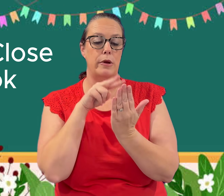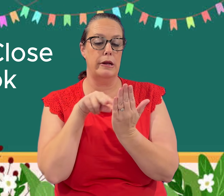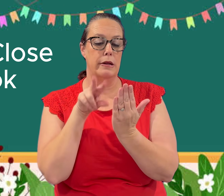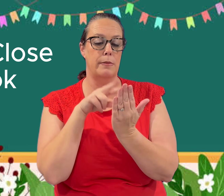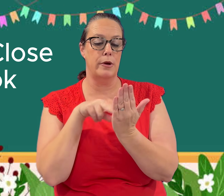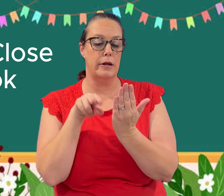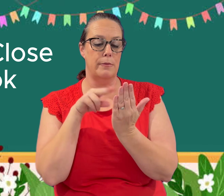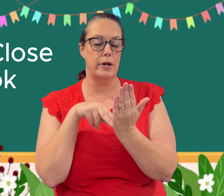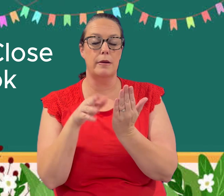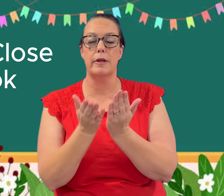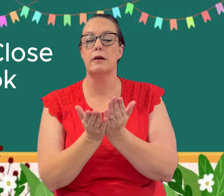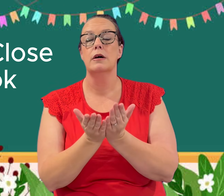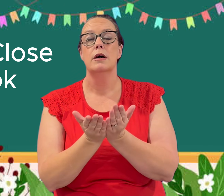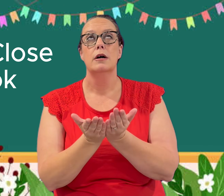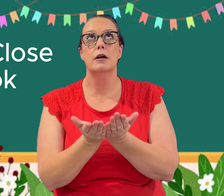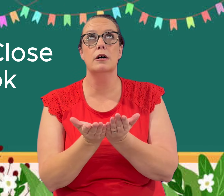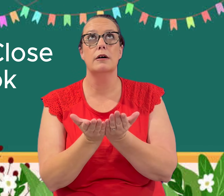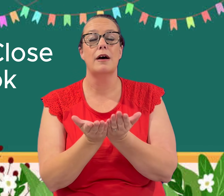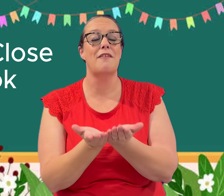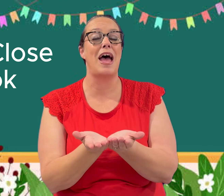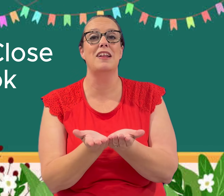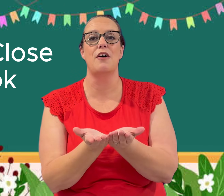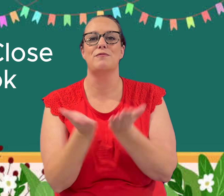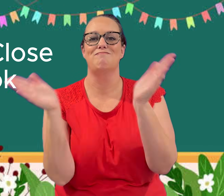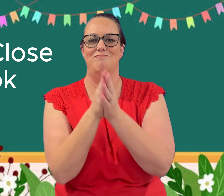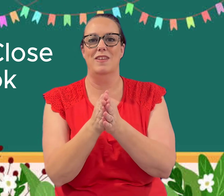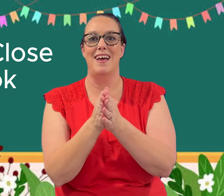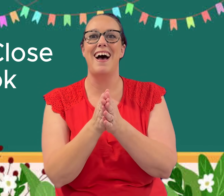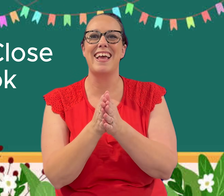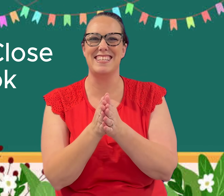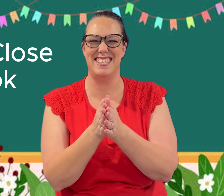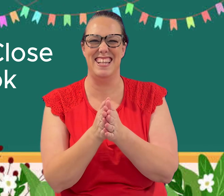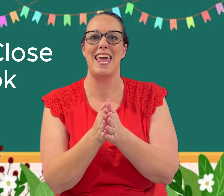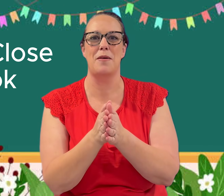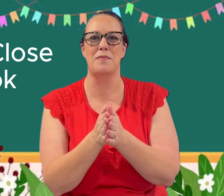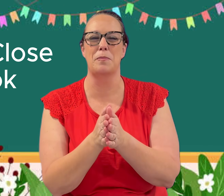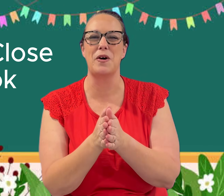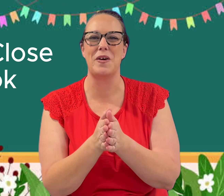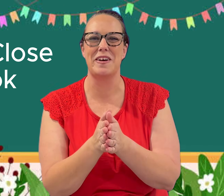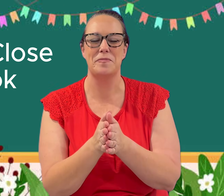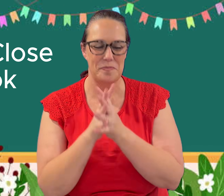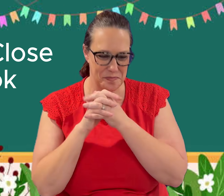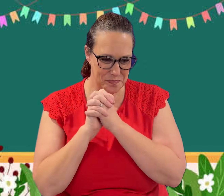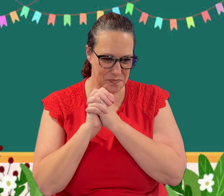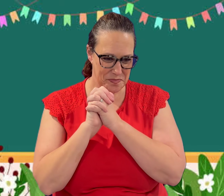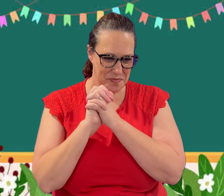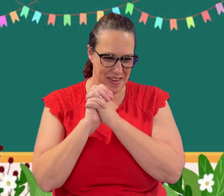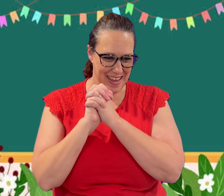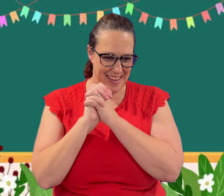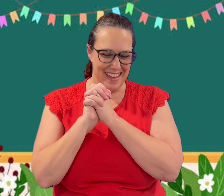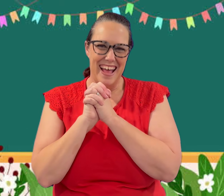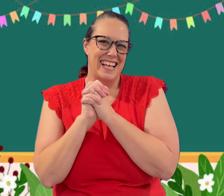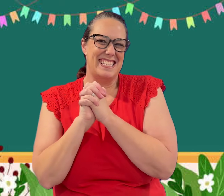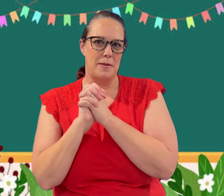reading, I'm like, oh, I've had enough. I can slam the book. I like slamming the